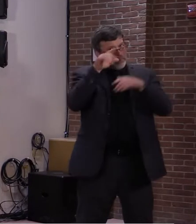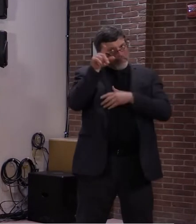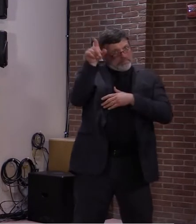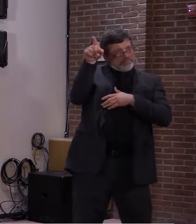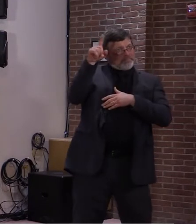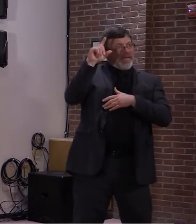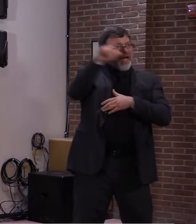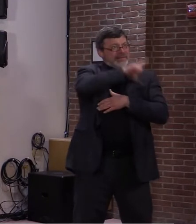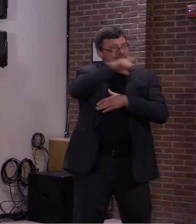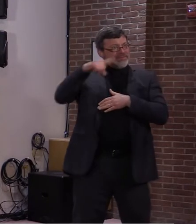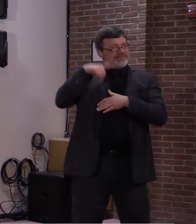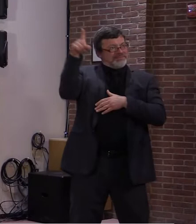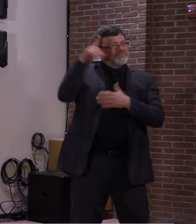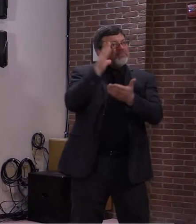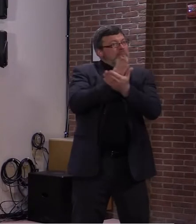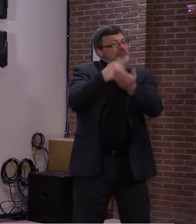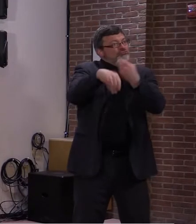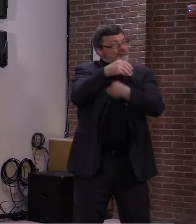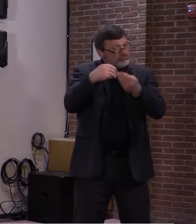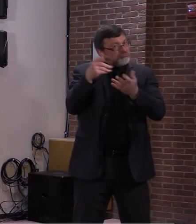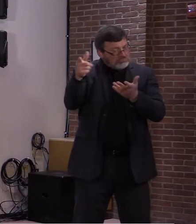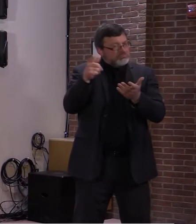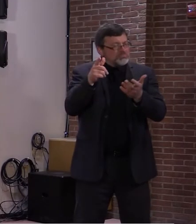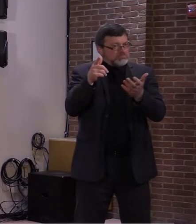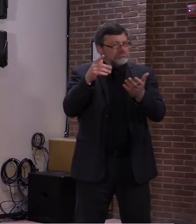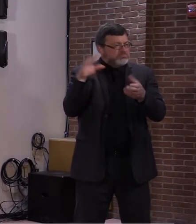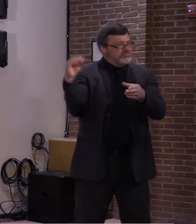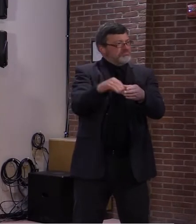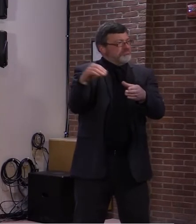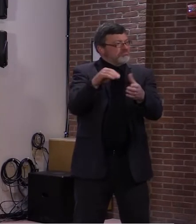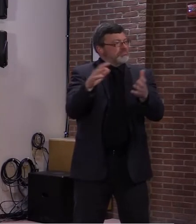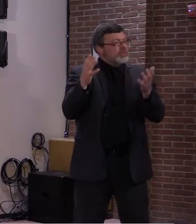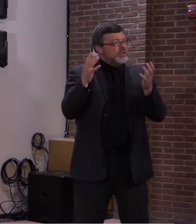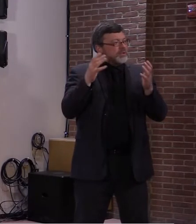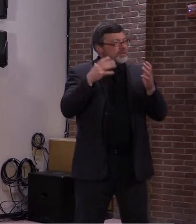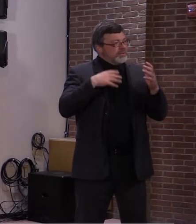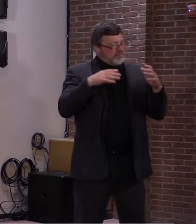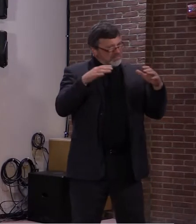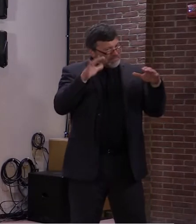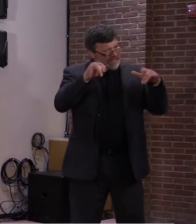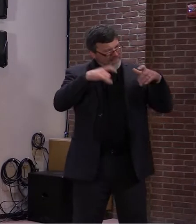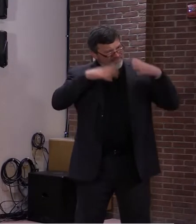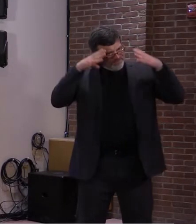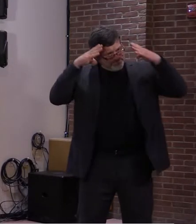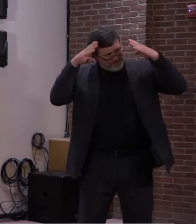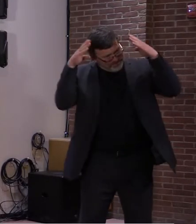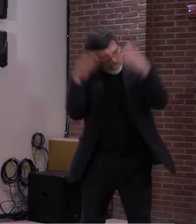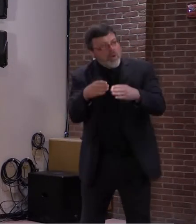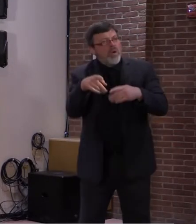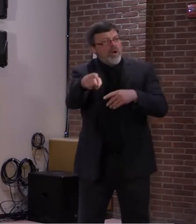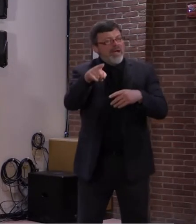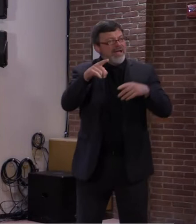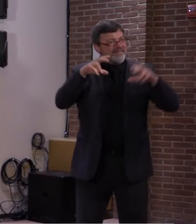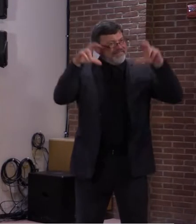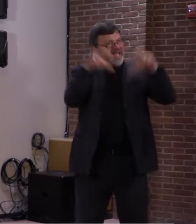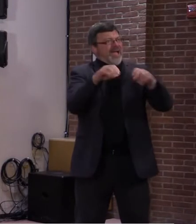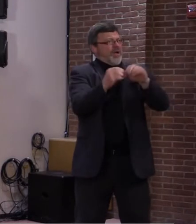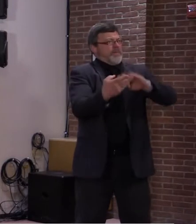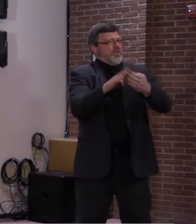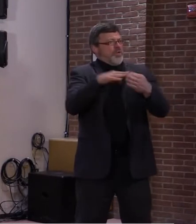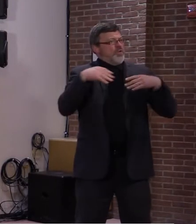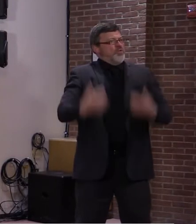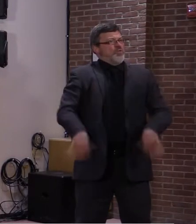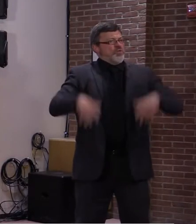it's critical we invest in these communities. Typically, the rural areas of our state, which were once